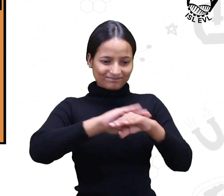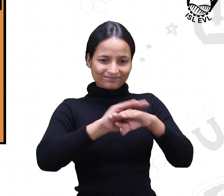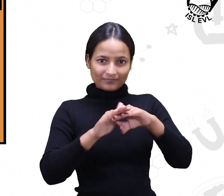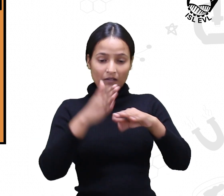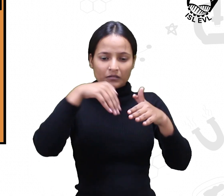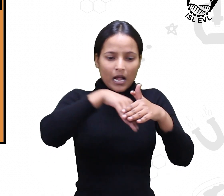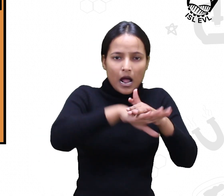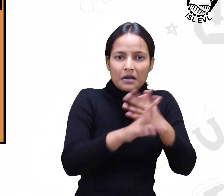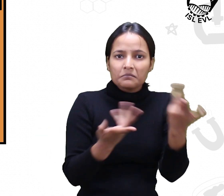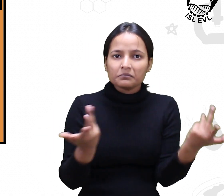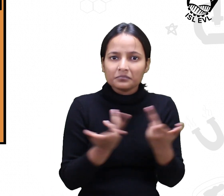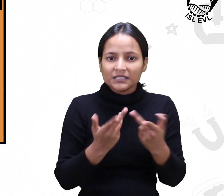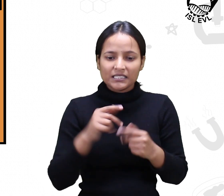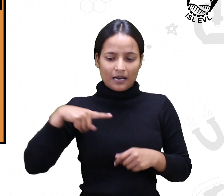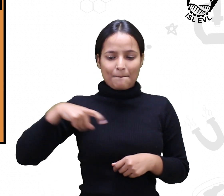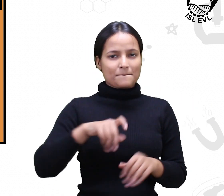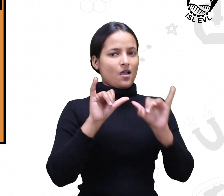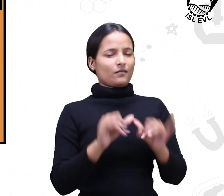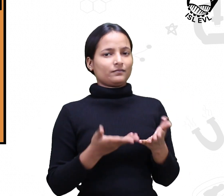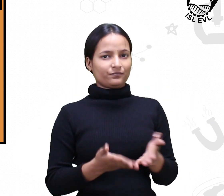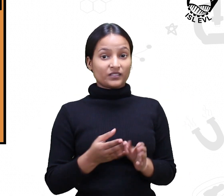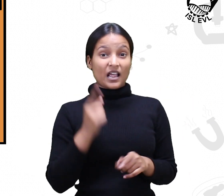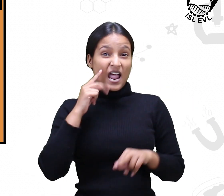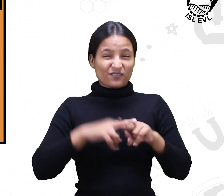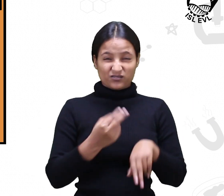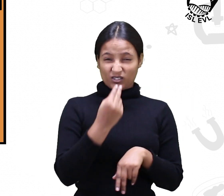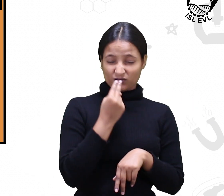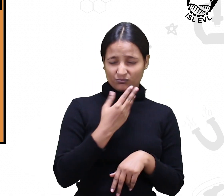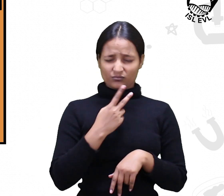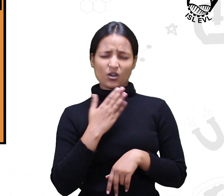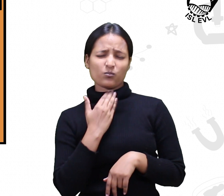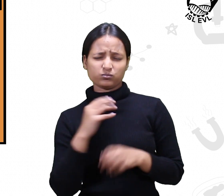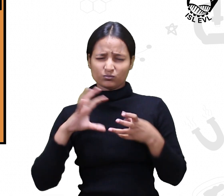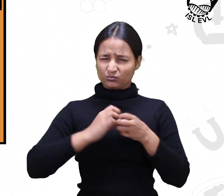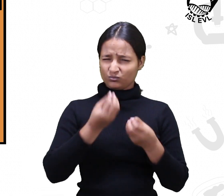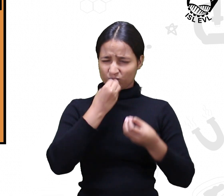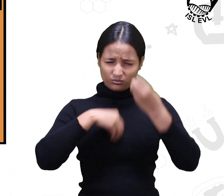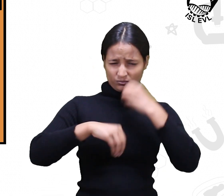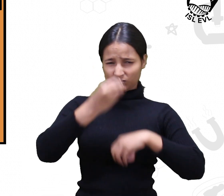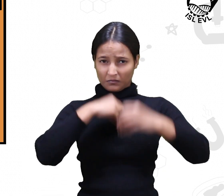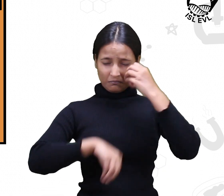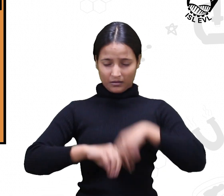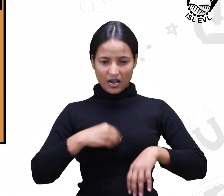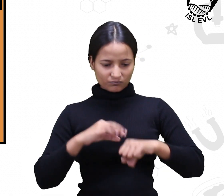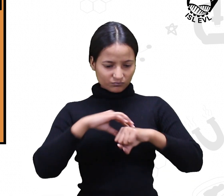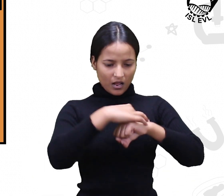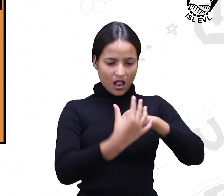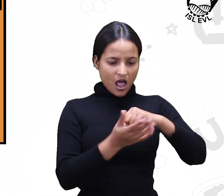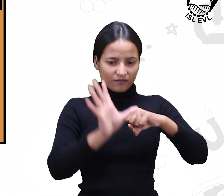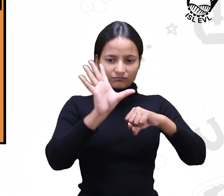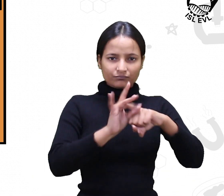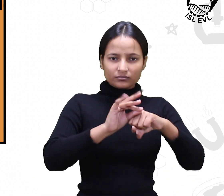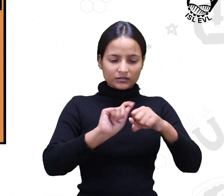which various microbes live. When we eat loads of sugar, the microbes in the biofilm convert